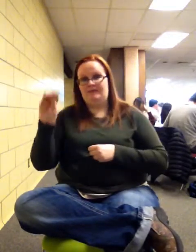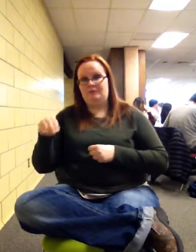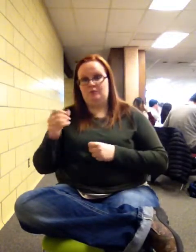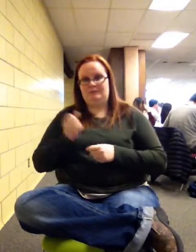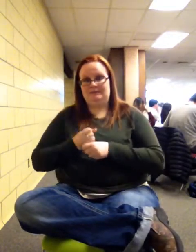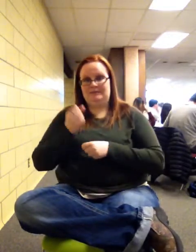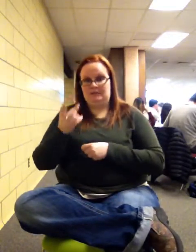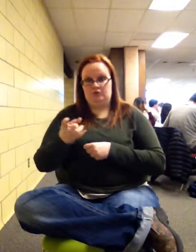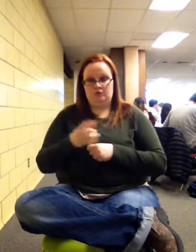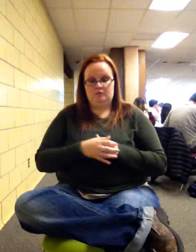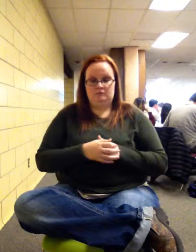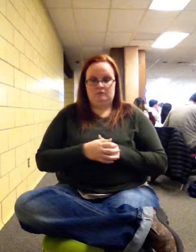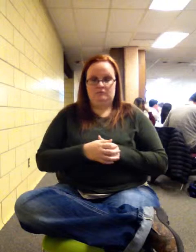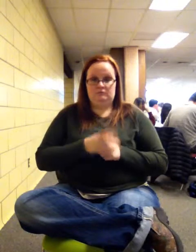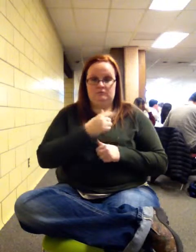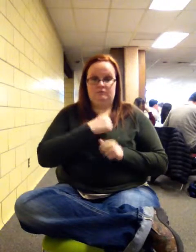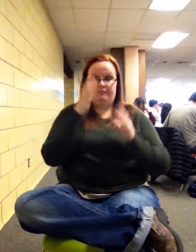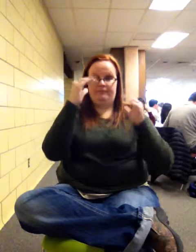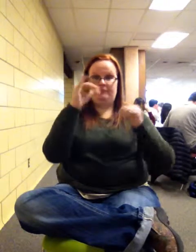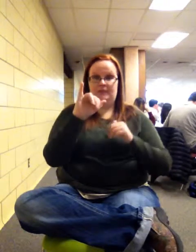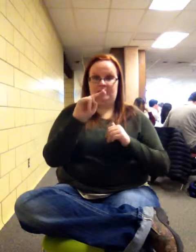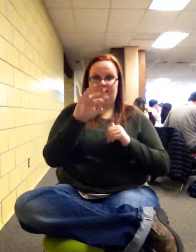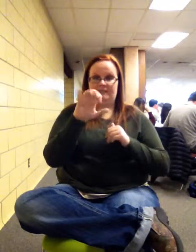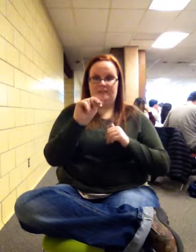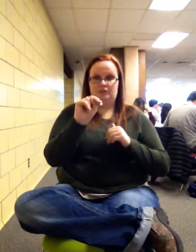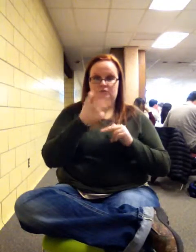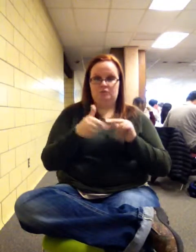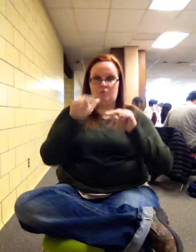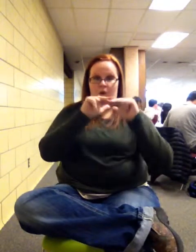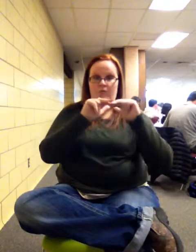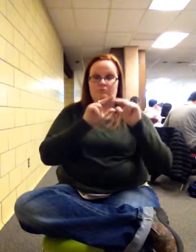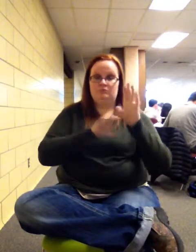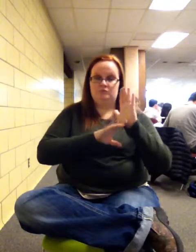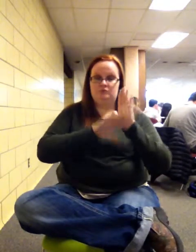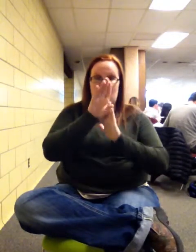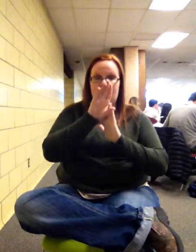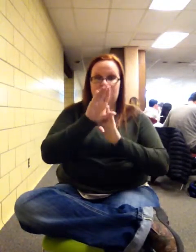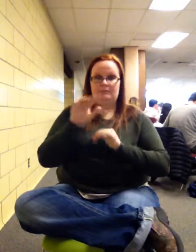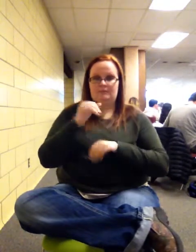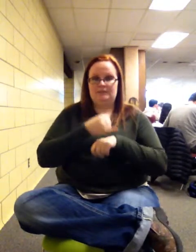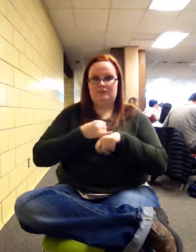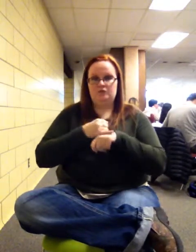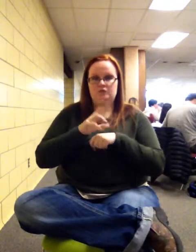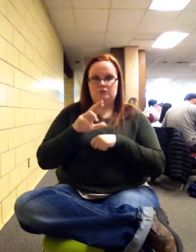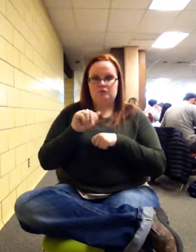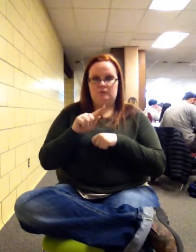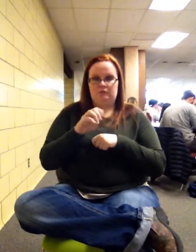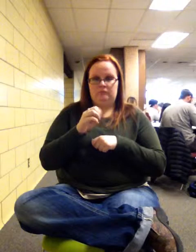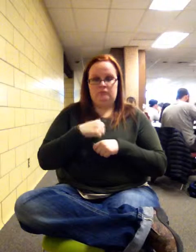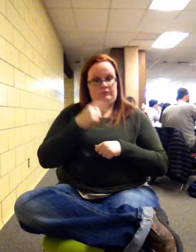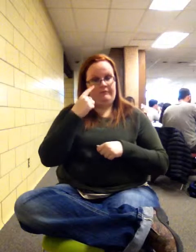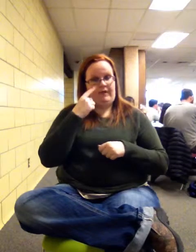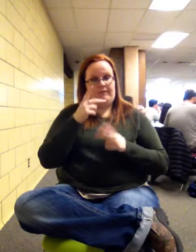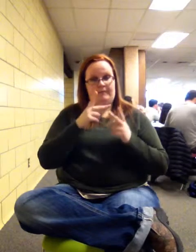I'm expecting inflation to go up, which is going to drive interest rates up. So if I'm at a place where I need to get a